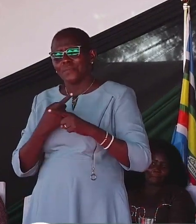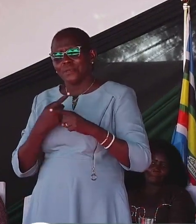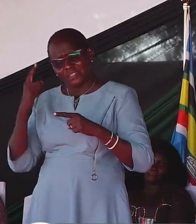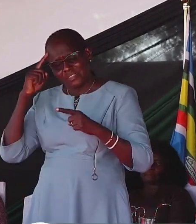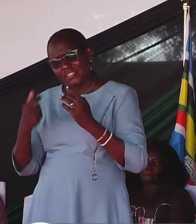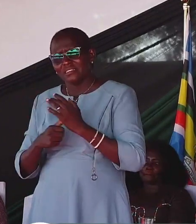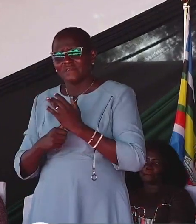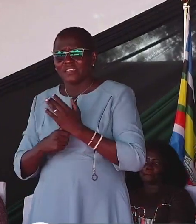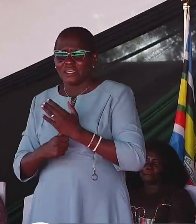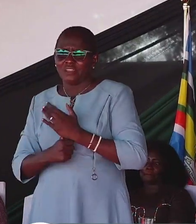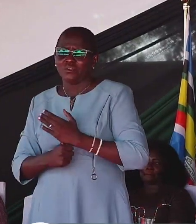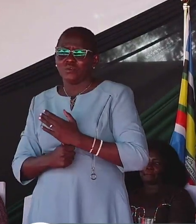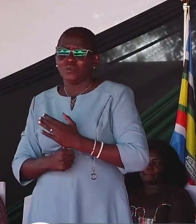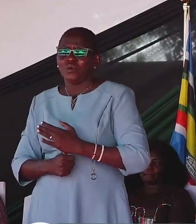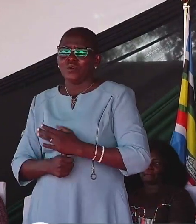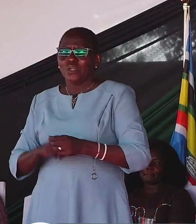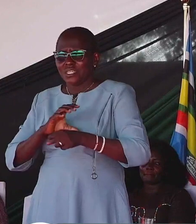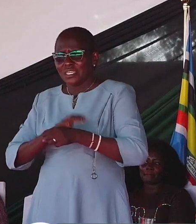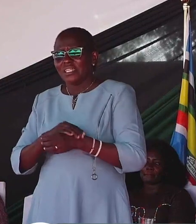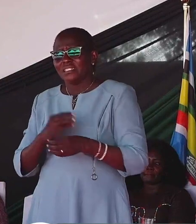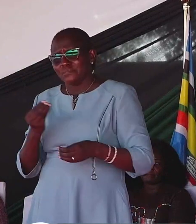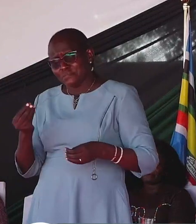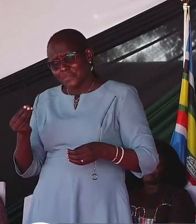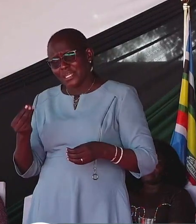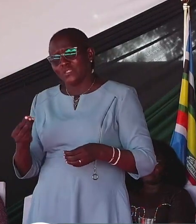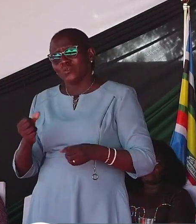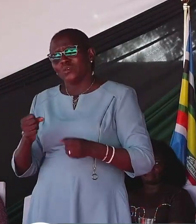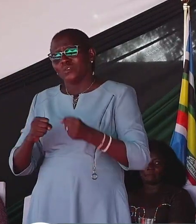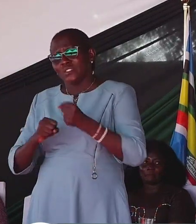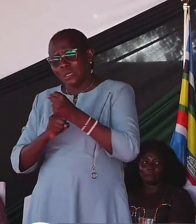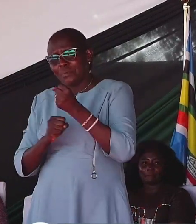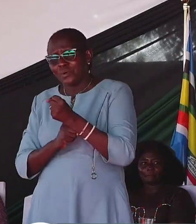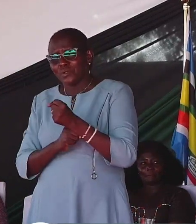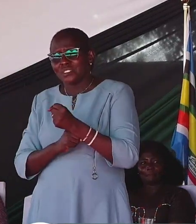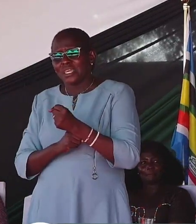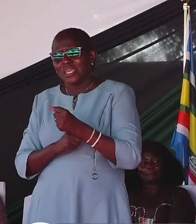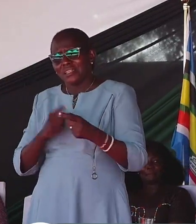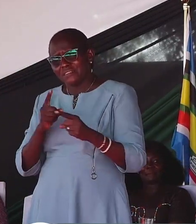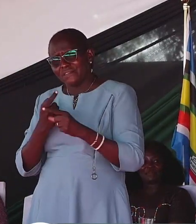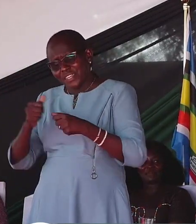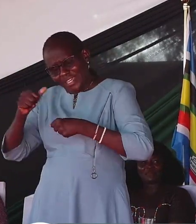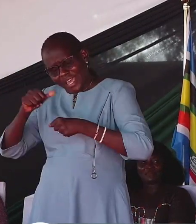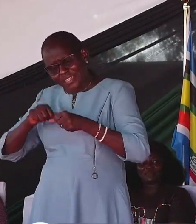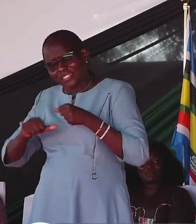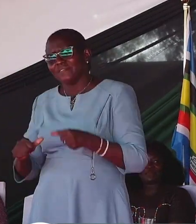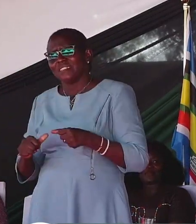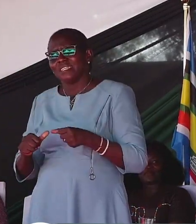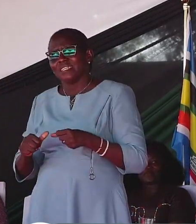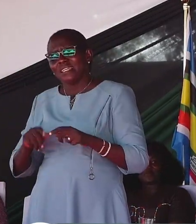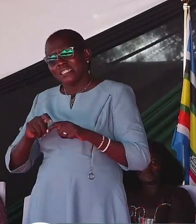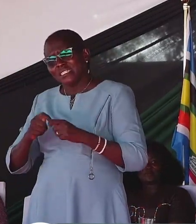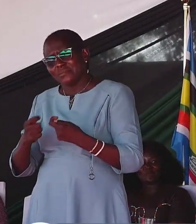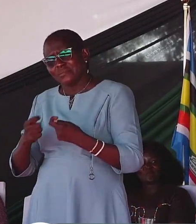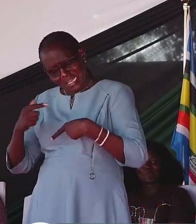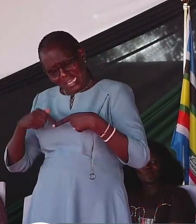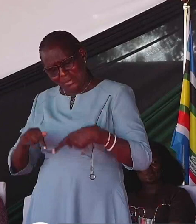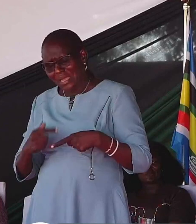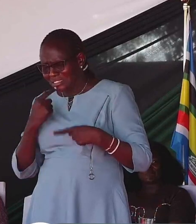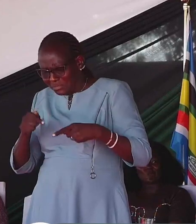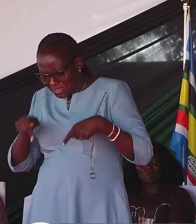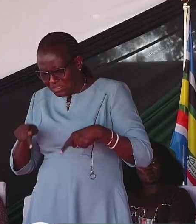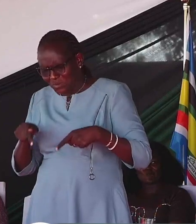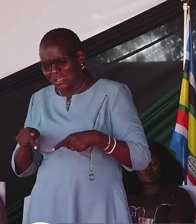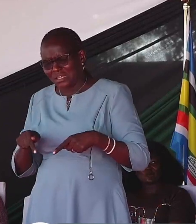finances to support this activity. My team have been coming to me and telling me, we have this deficit, we have gotten